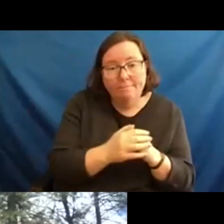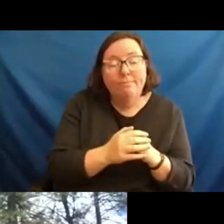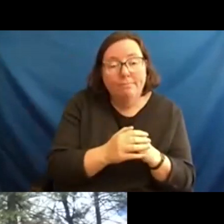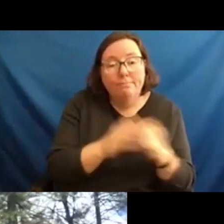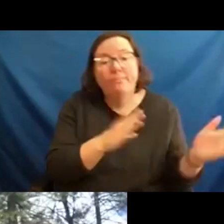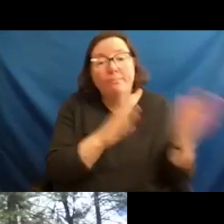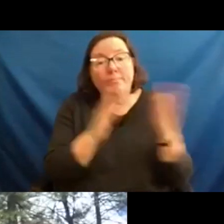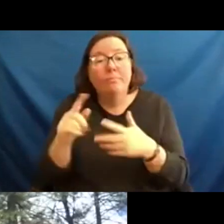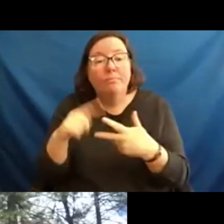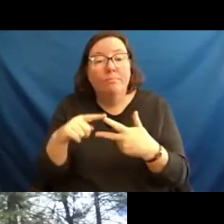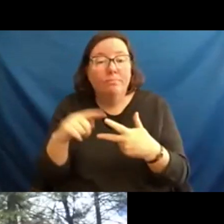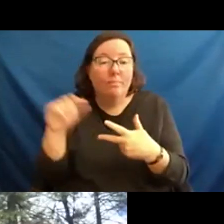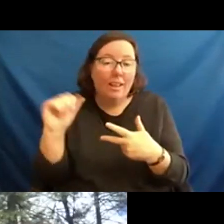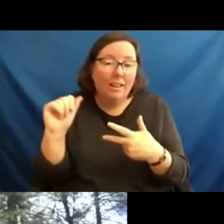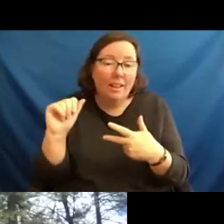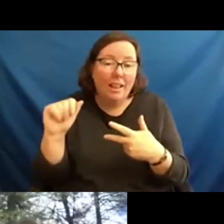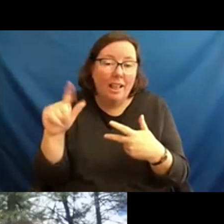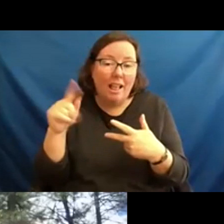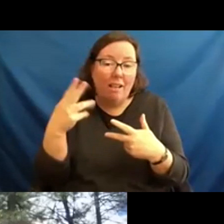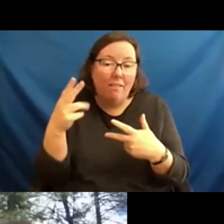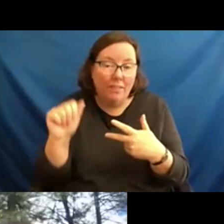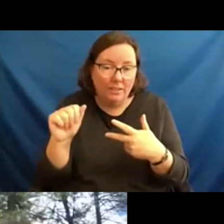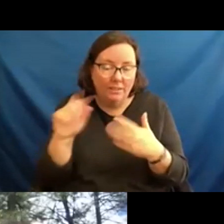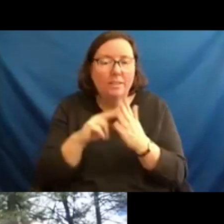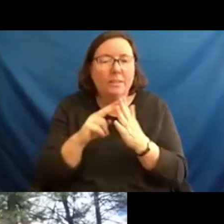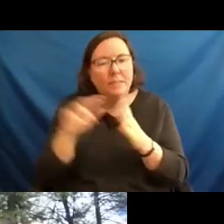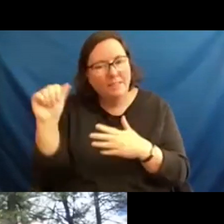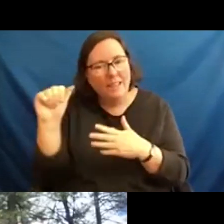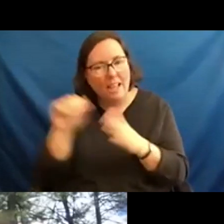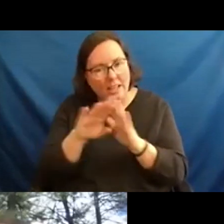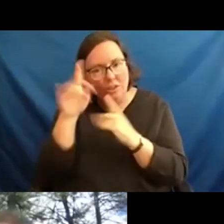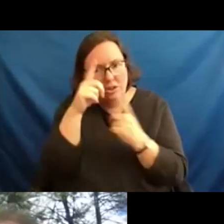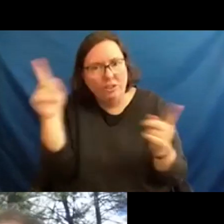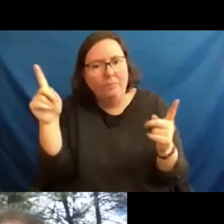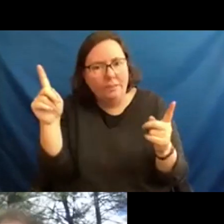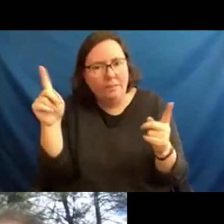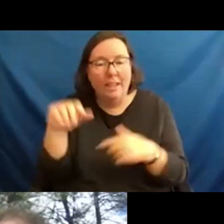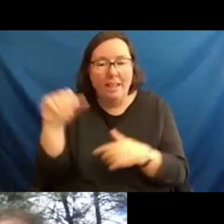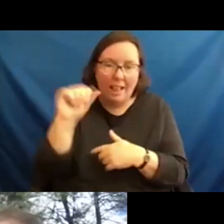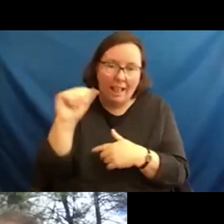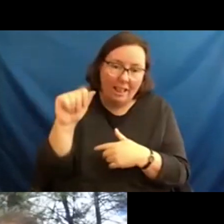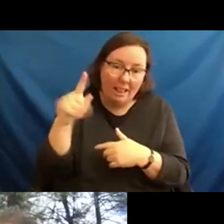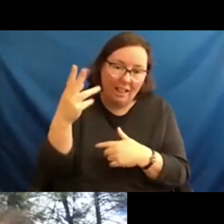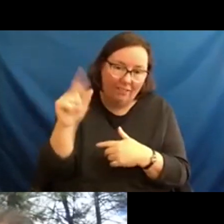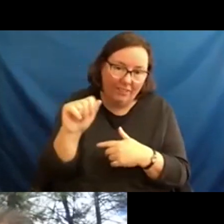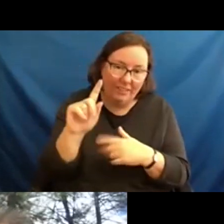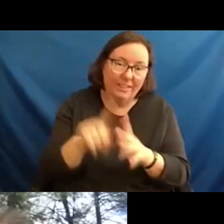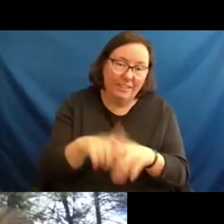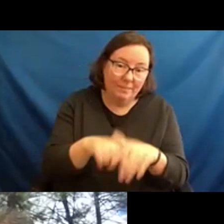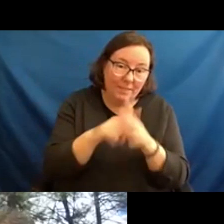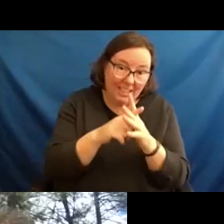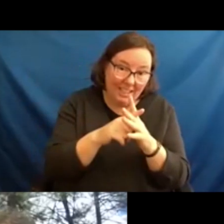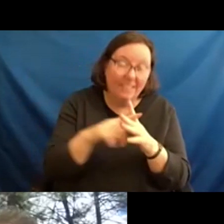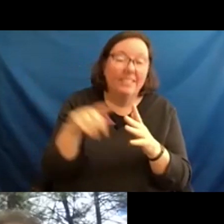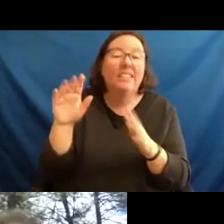Alpha, the A stands for achievement. And as you know, Alpha is the beginning, and academic